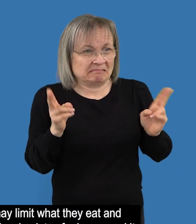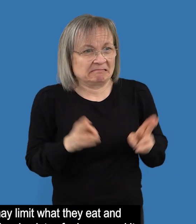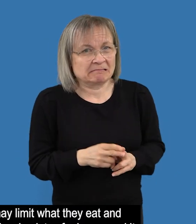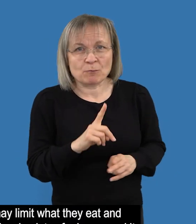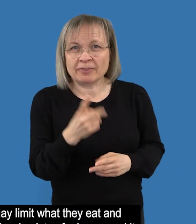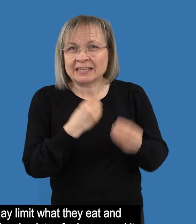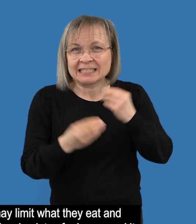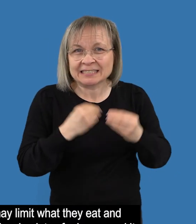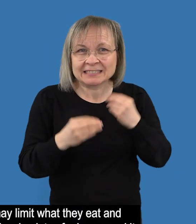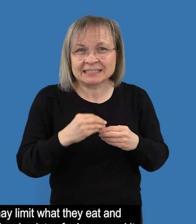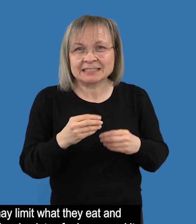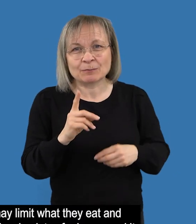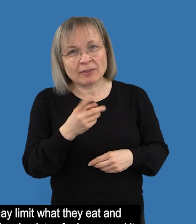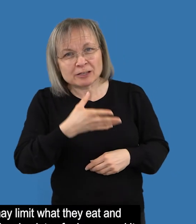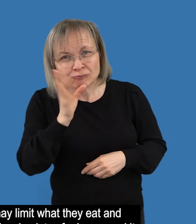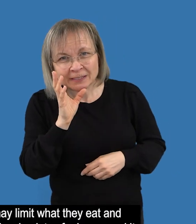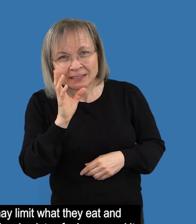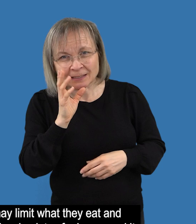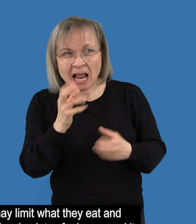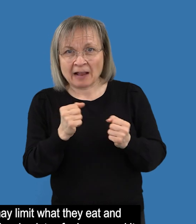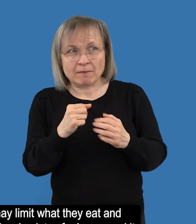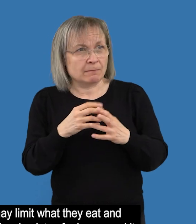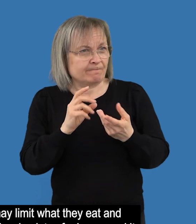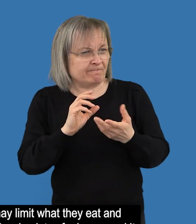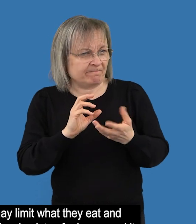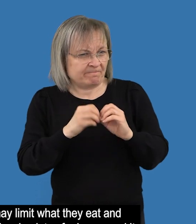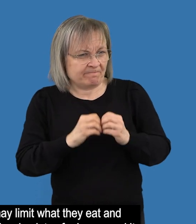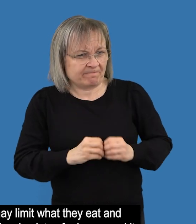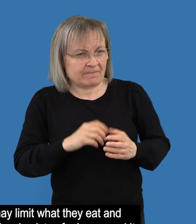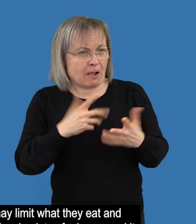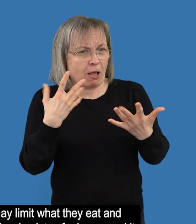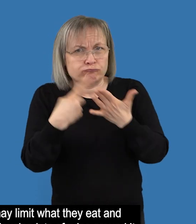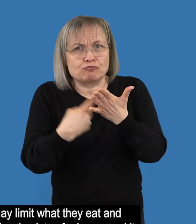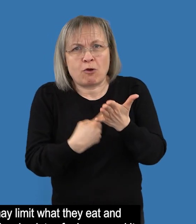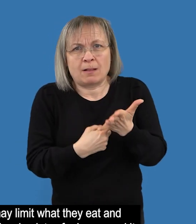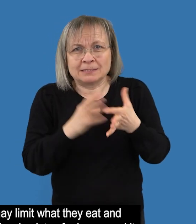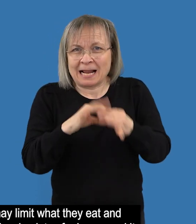They may limit what they eat and drink and develop lots of rules around it.